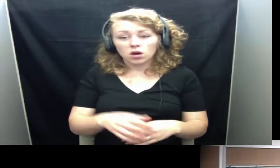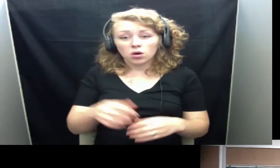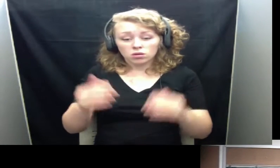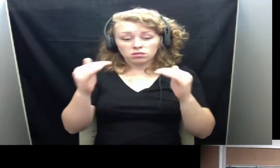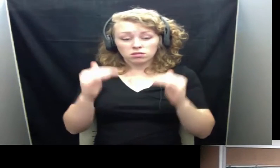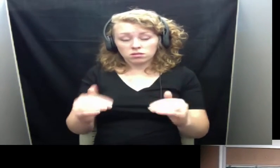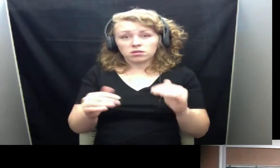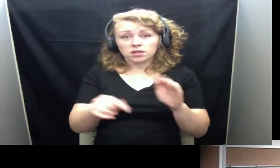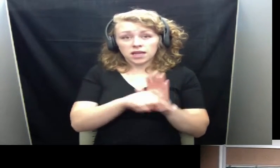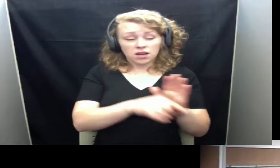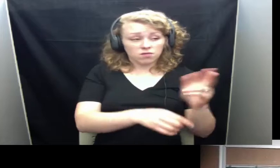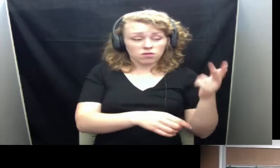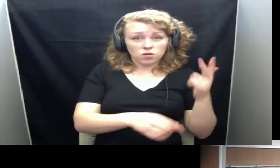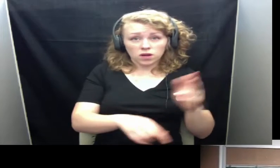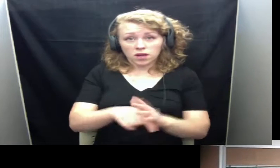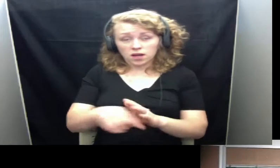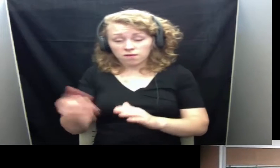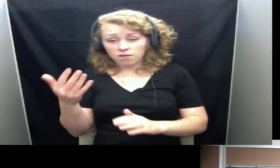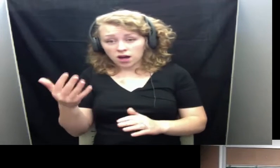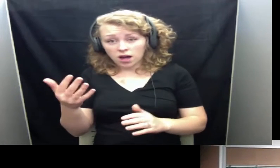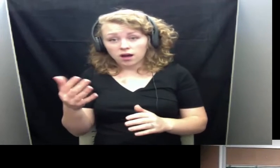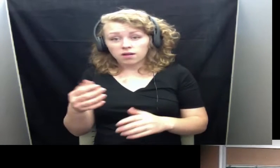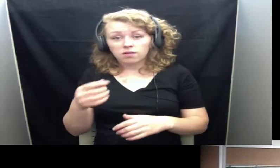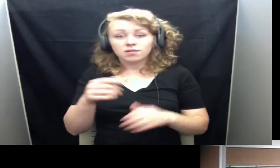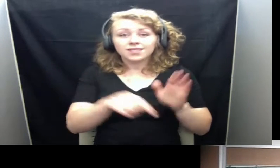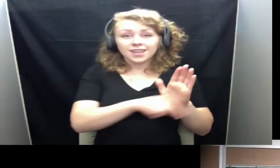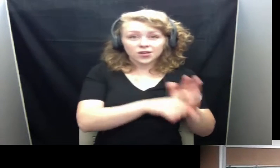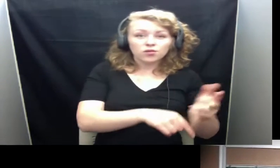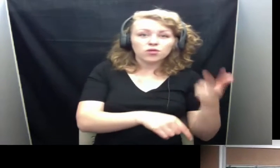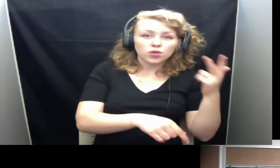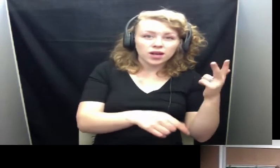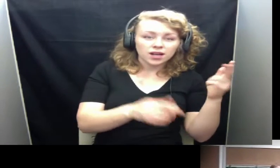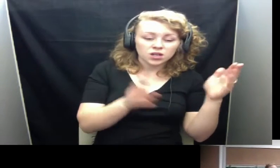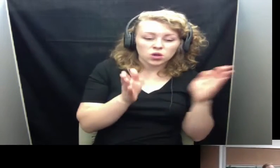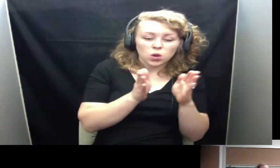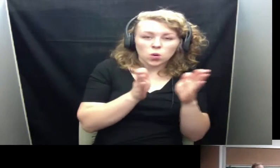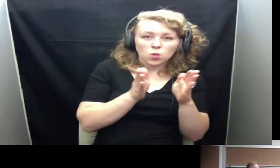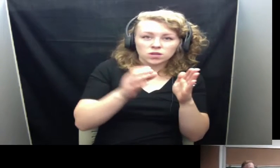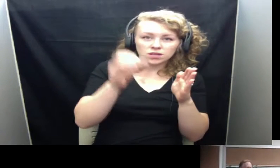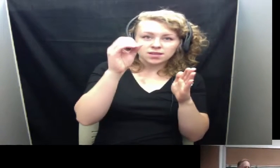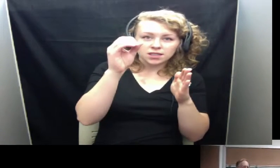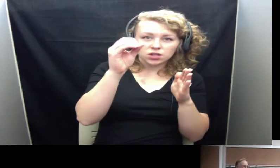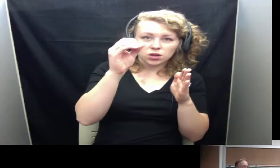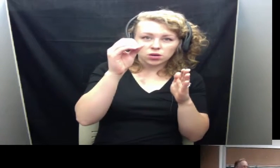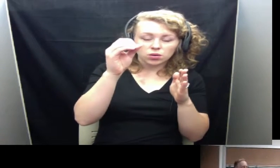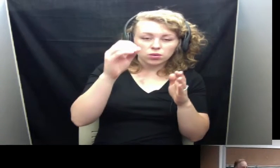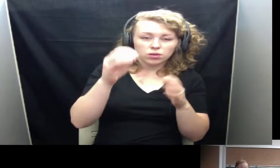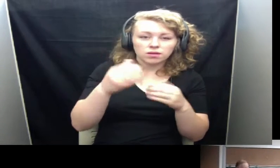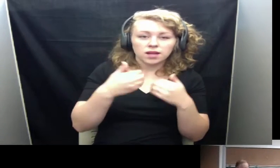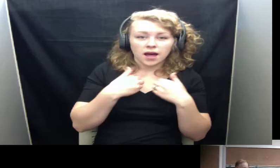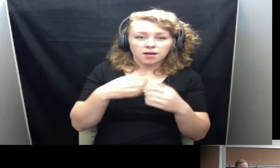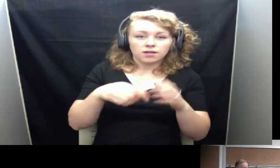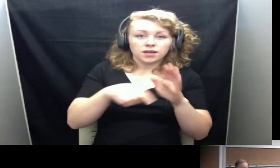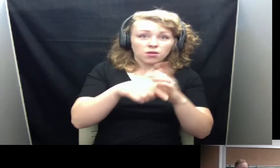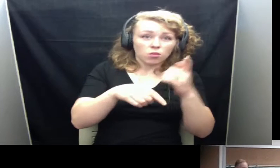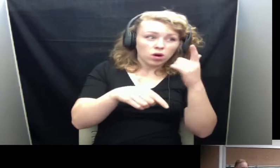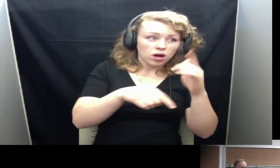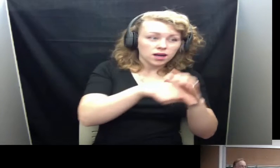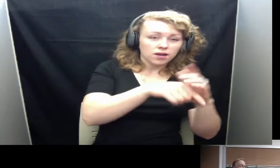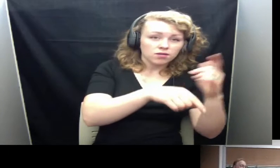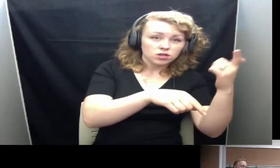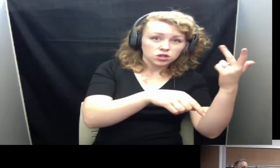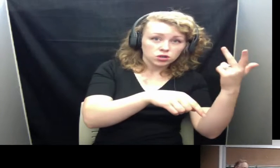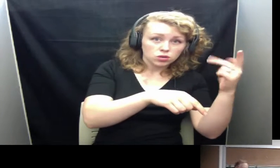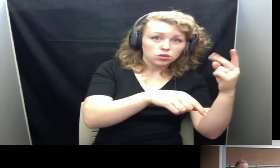number that's largest, the larger of the two, is always to the right.